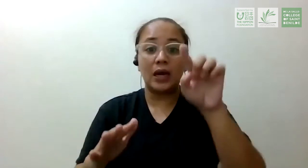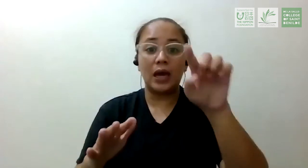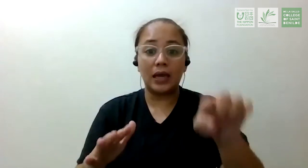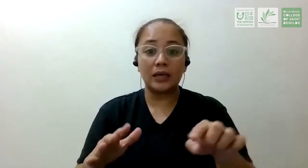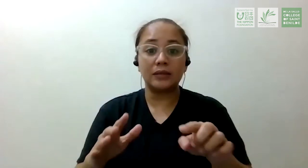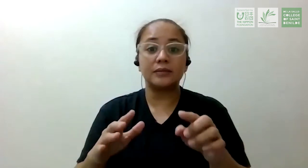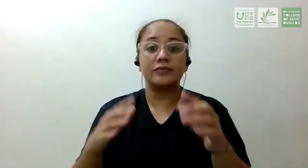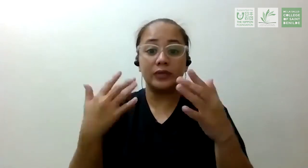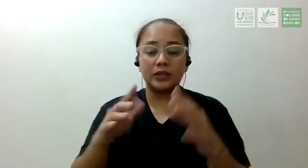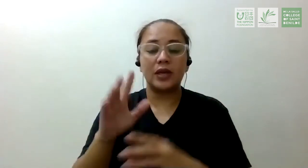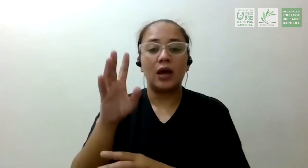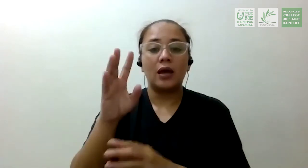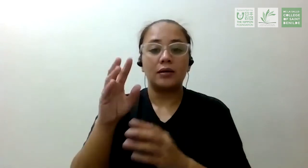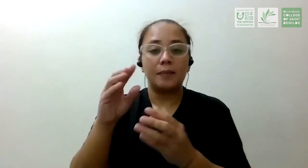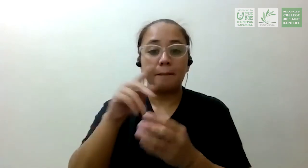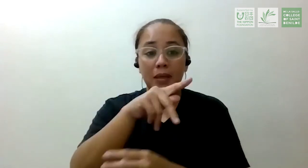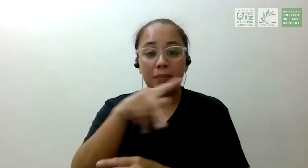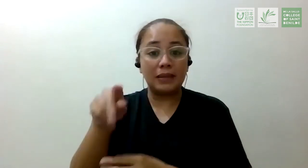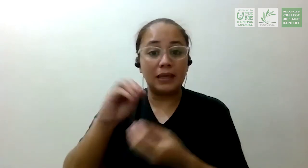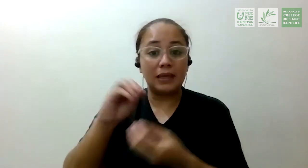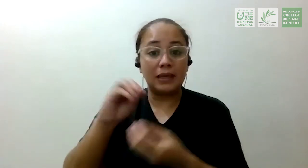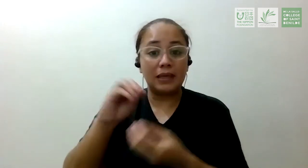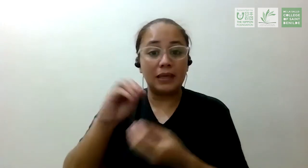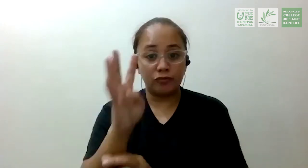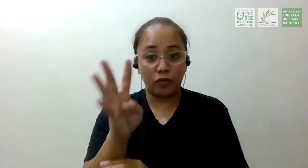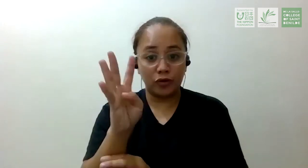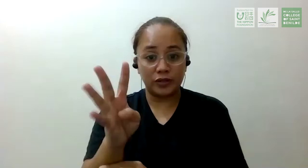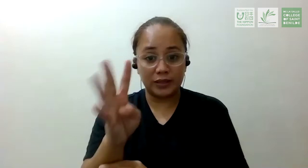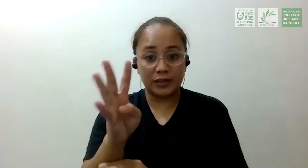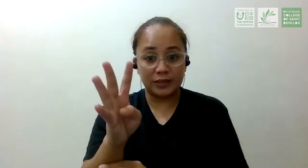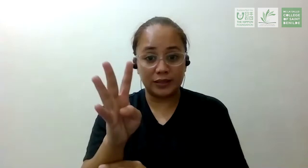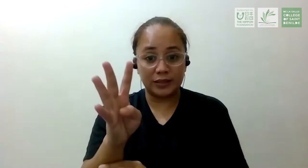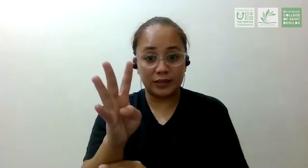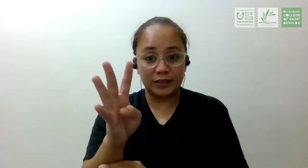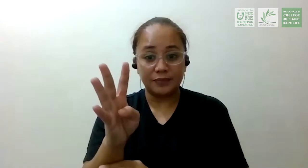40. At the top of the slide